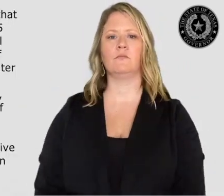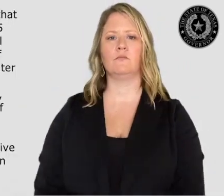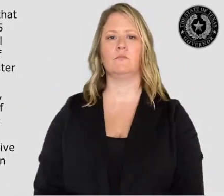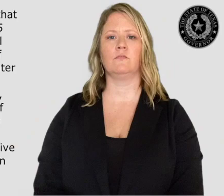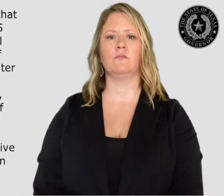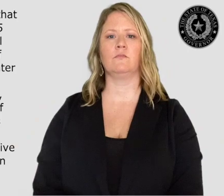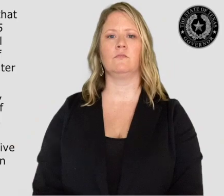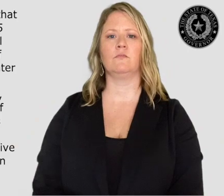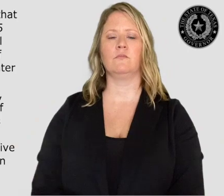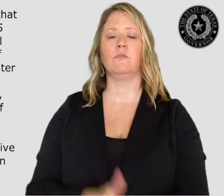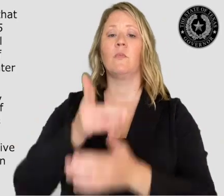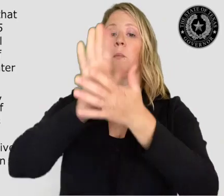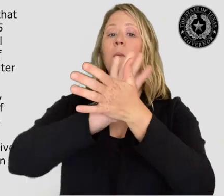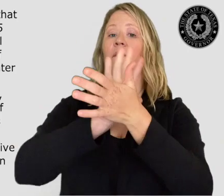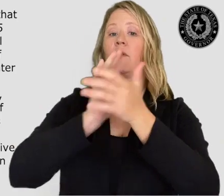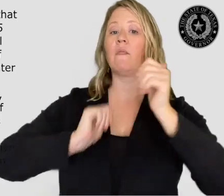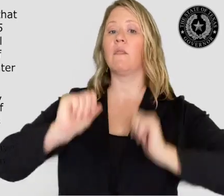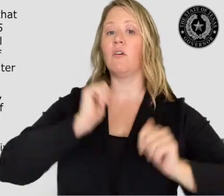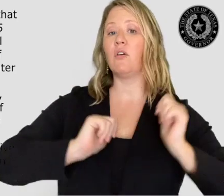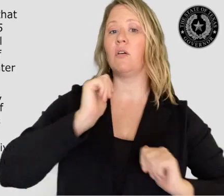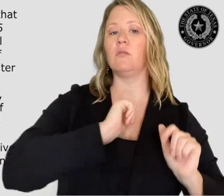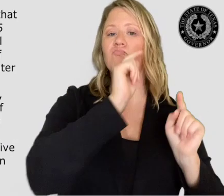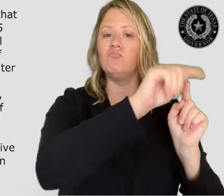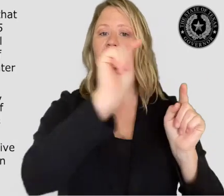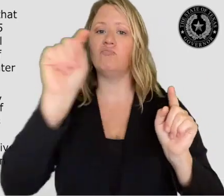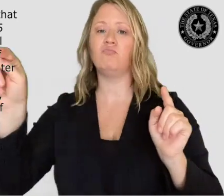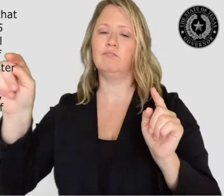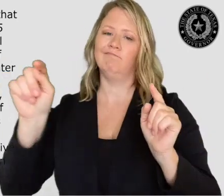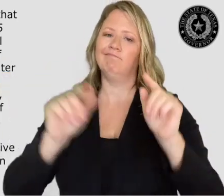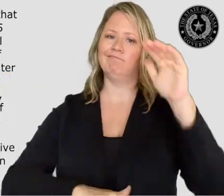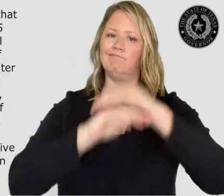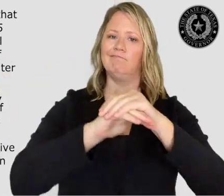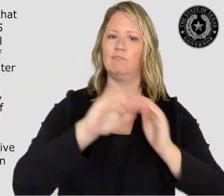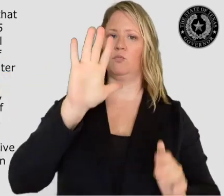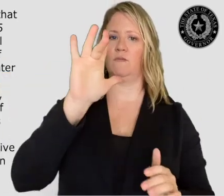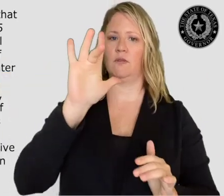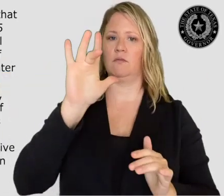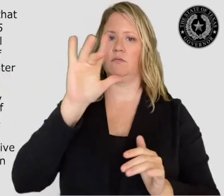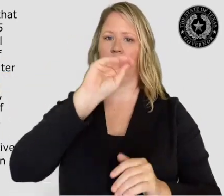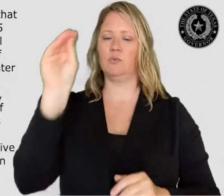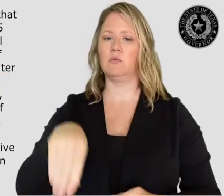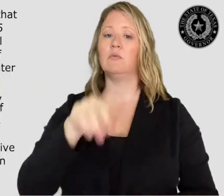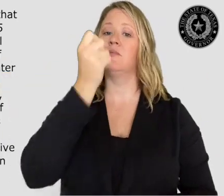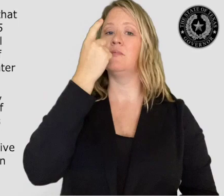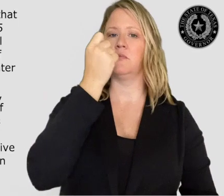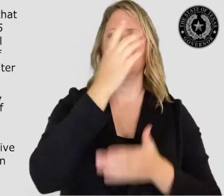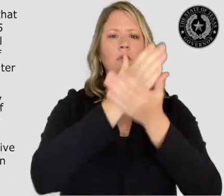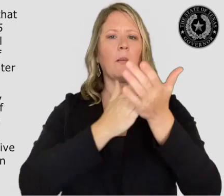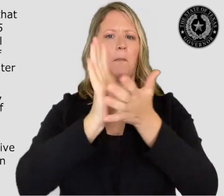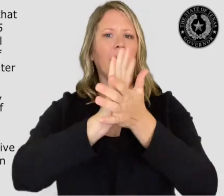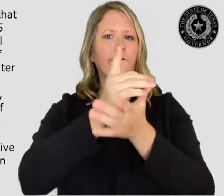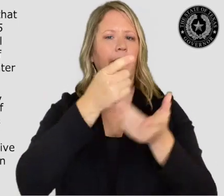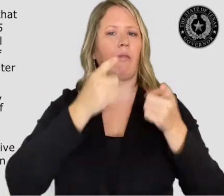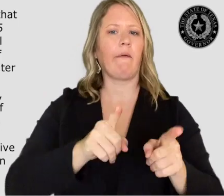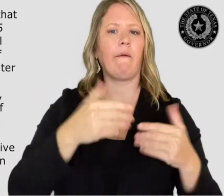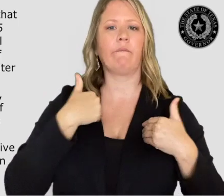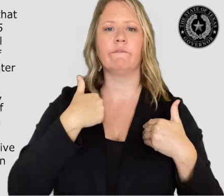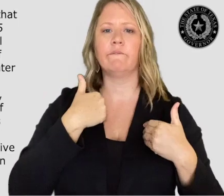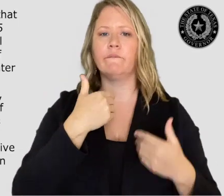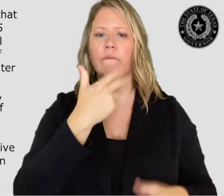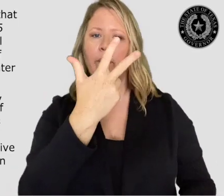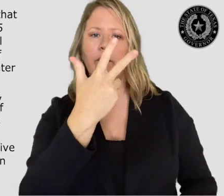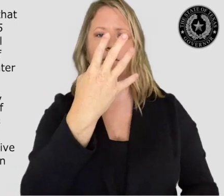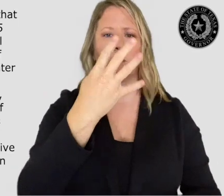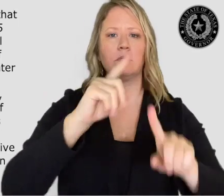Movie theaters that operate at up to 25% of the total listed occupancy of any individual theater for